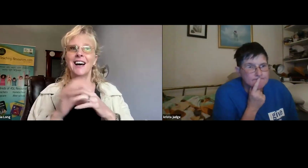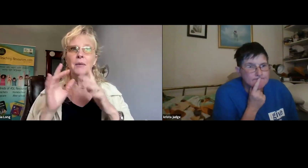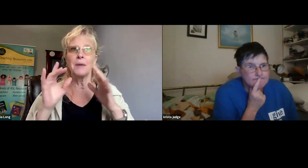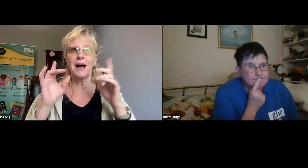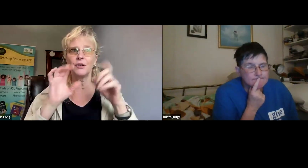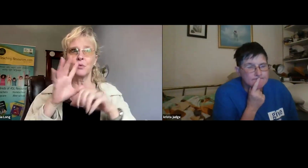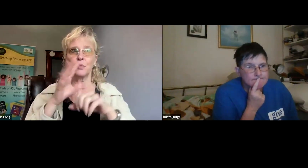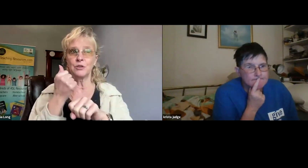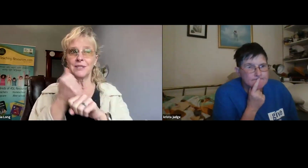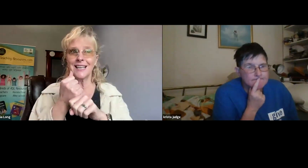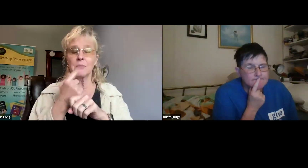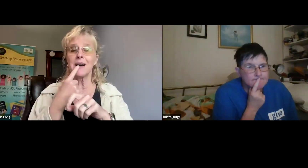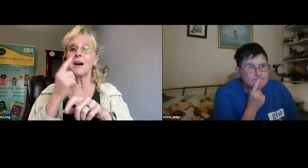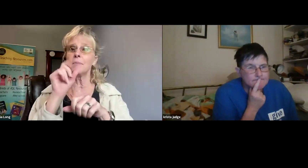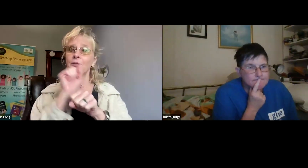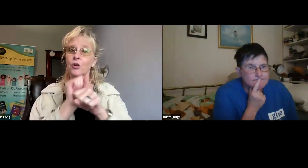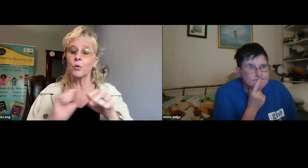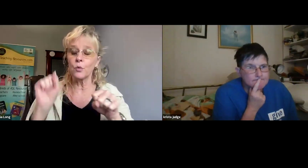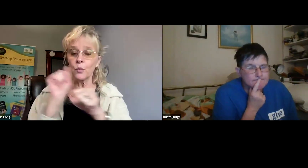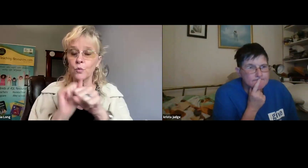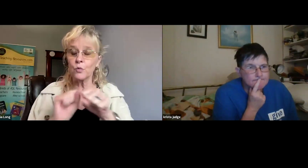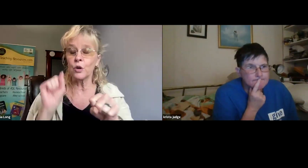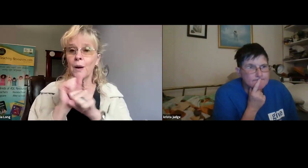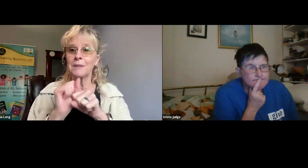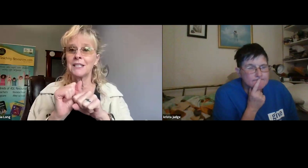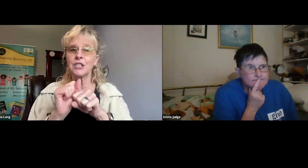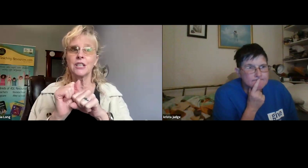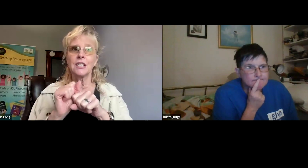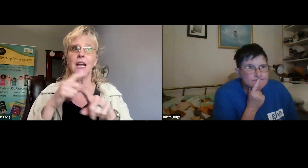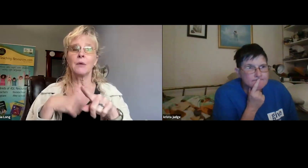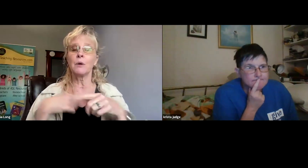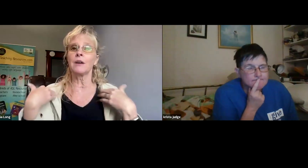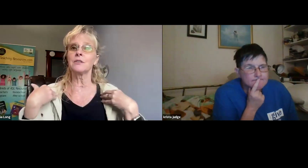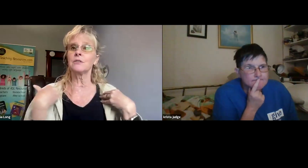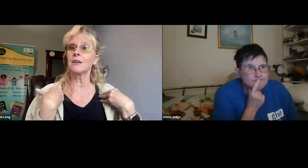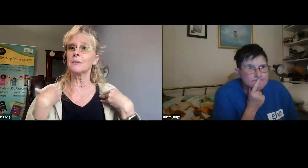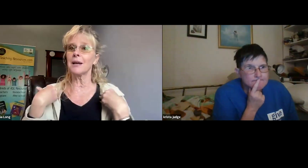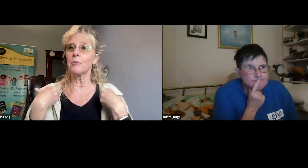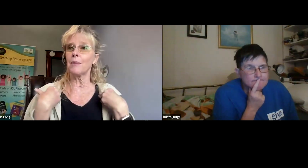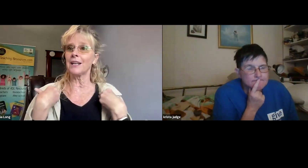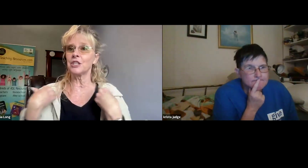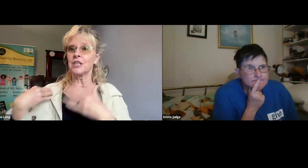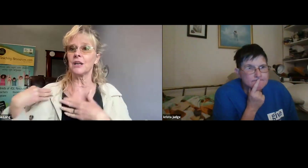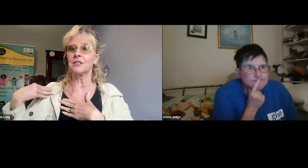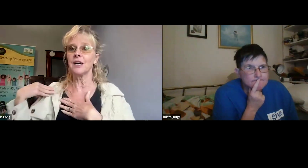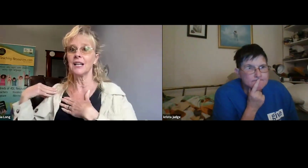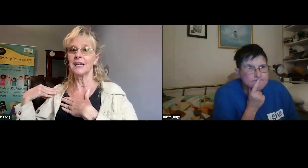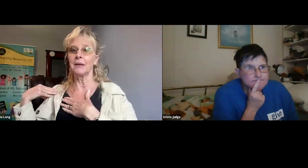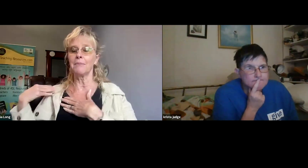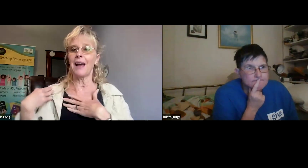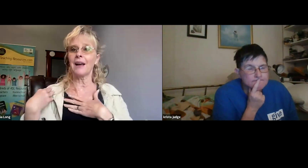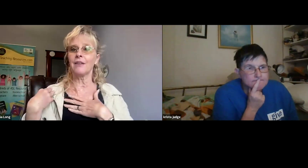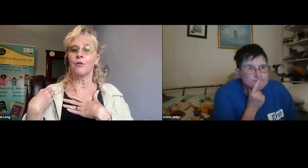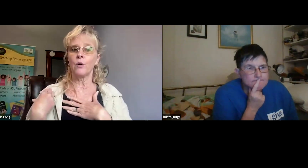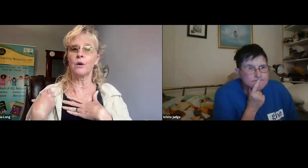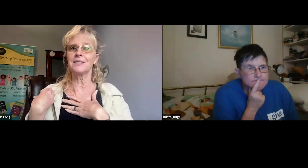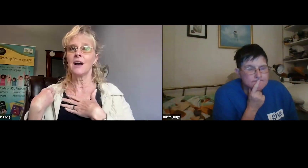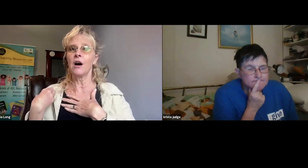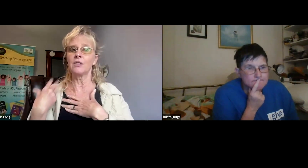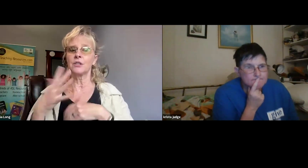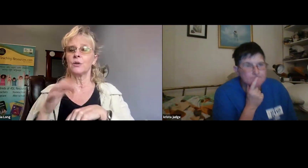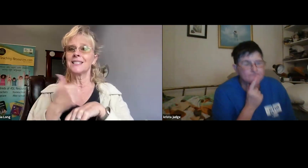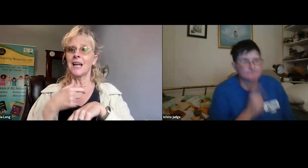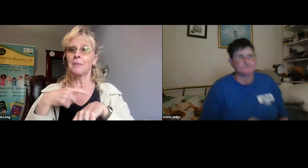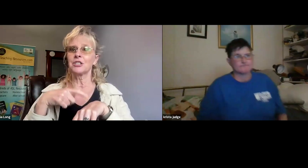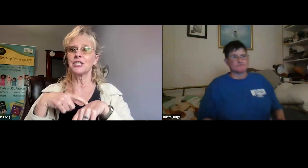markers, how when you set them up, if your repetition. And we also talked about our body shifts, leaning back,